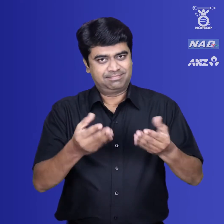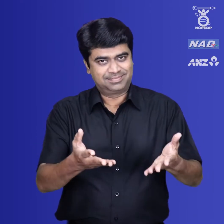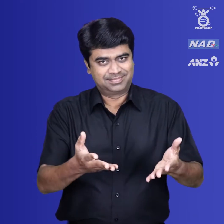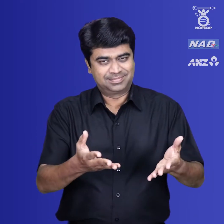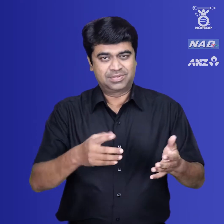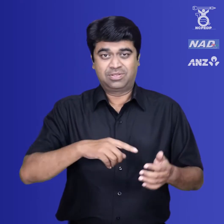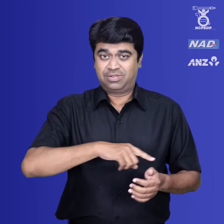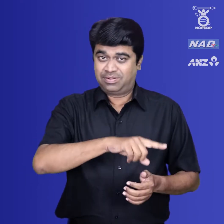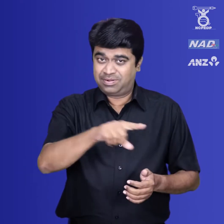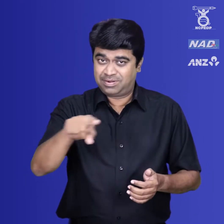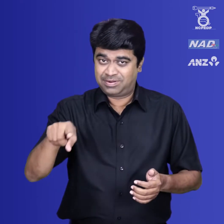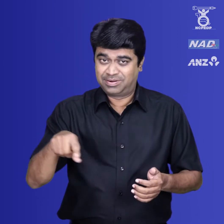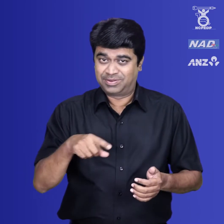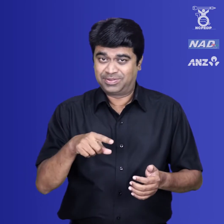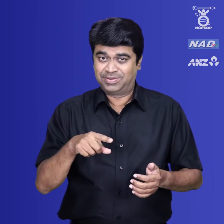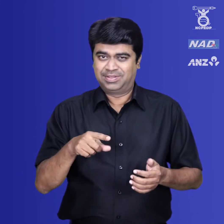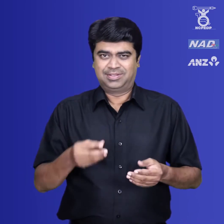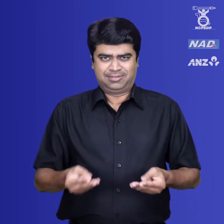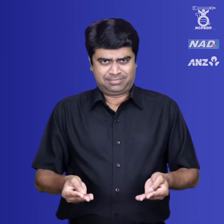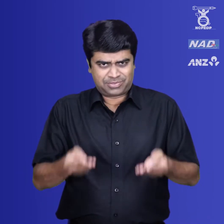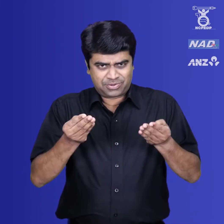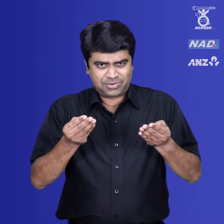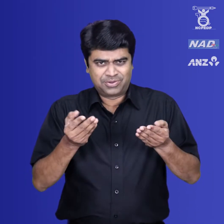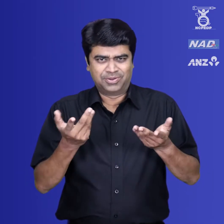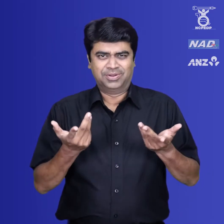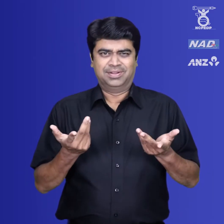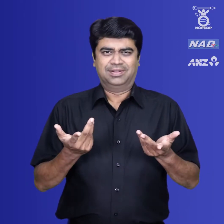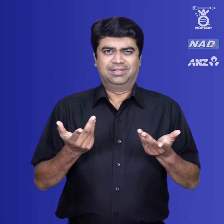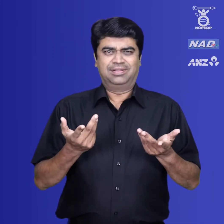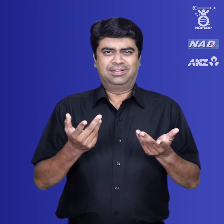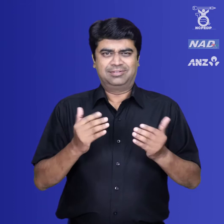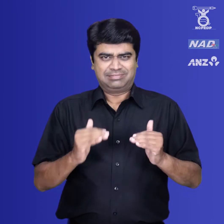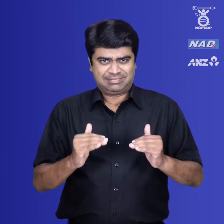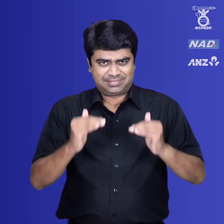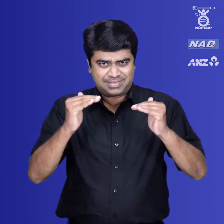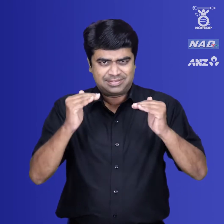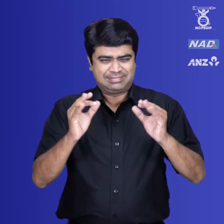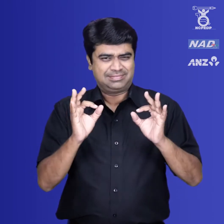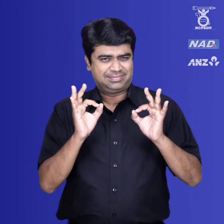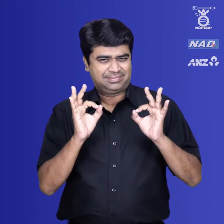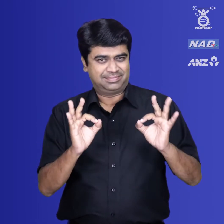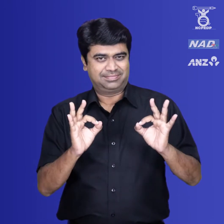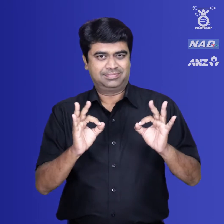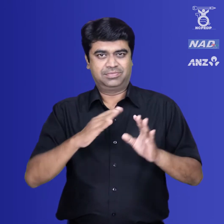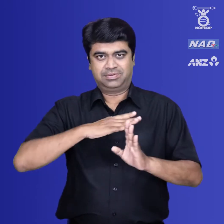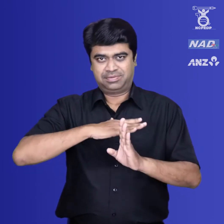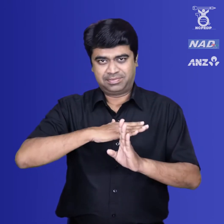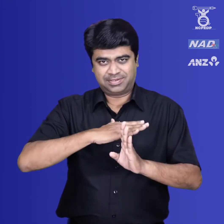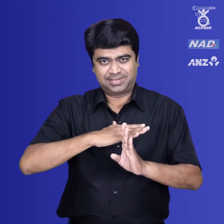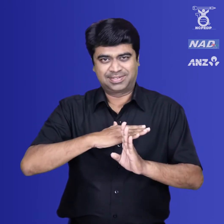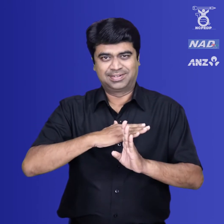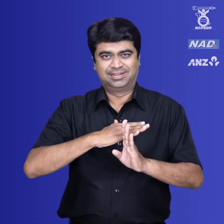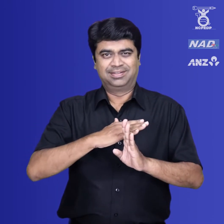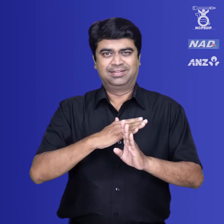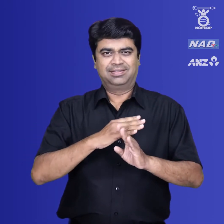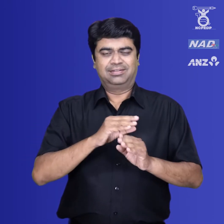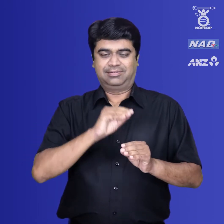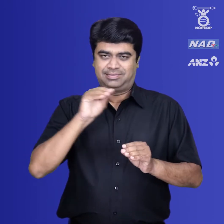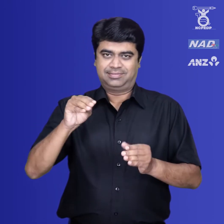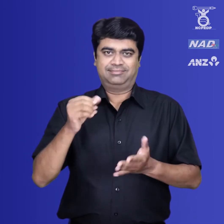development, formulate necessary schemes and programs to safeguard and promote the